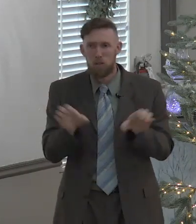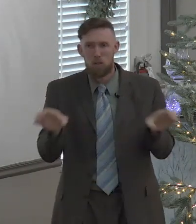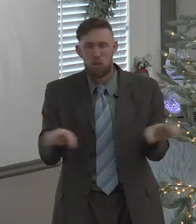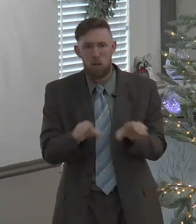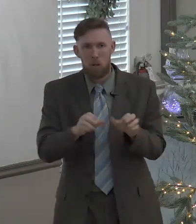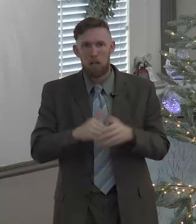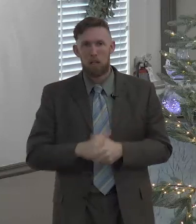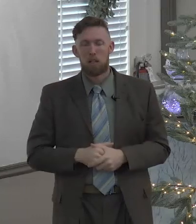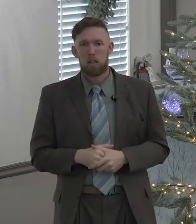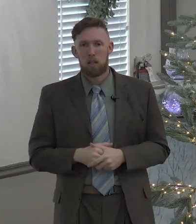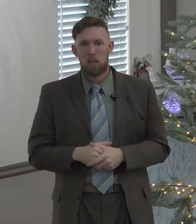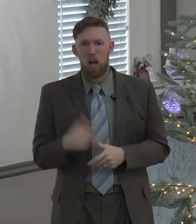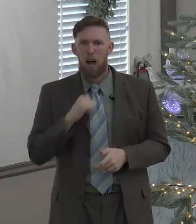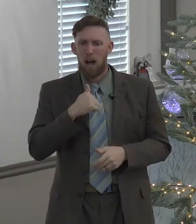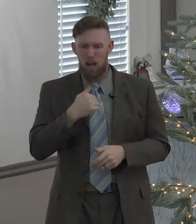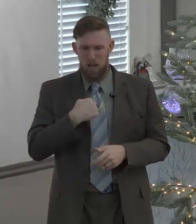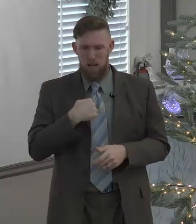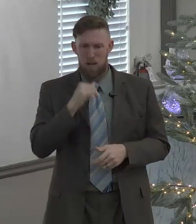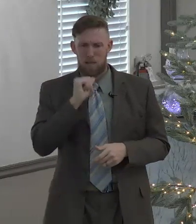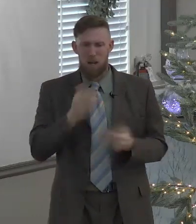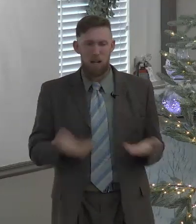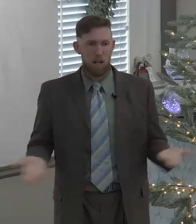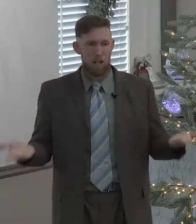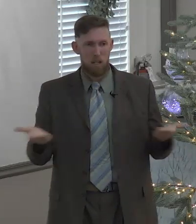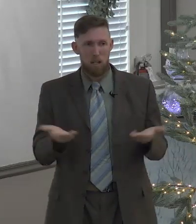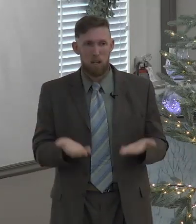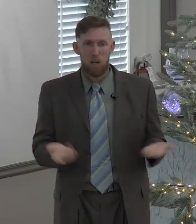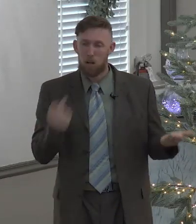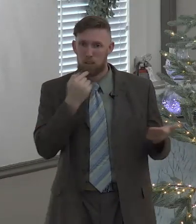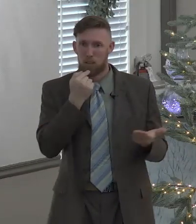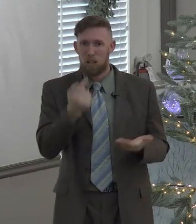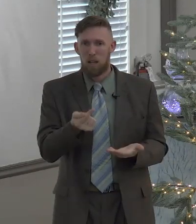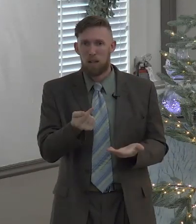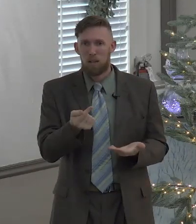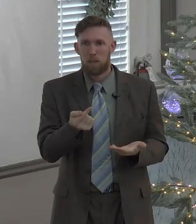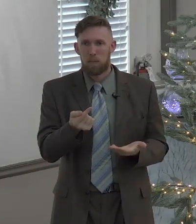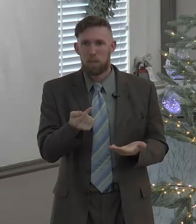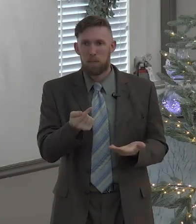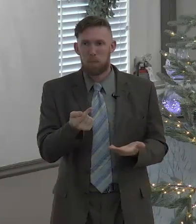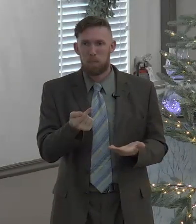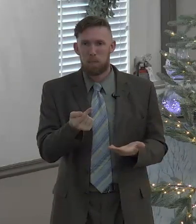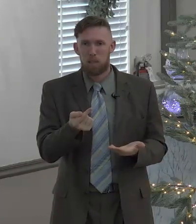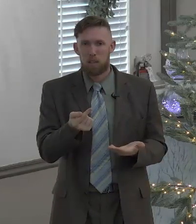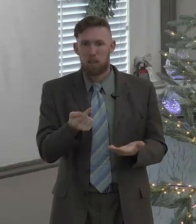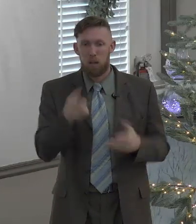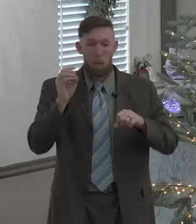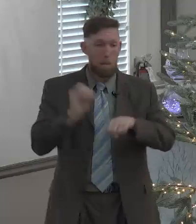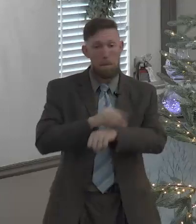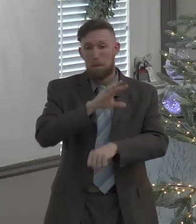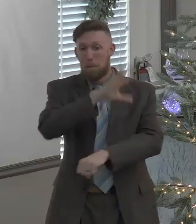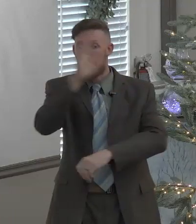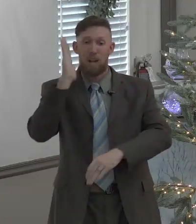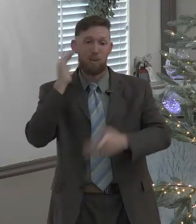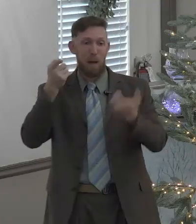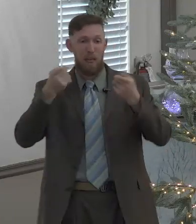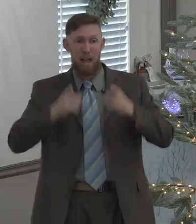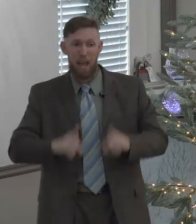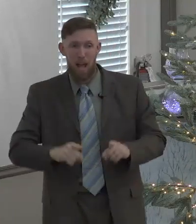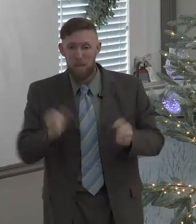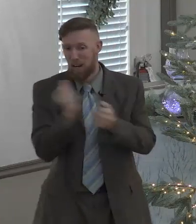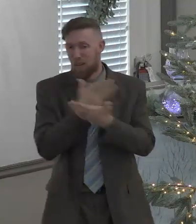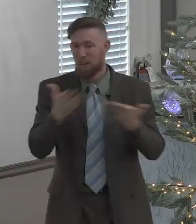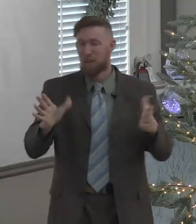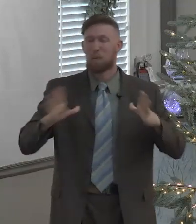We can't see what God's doing behind the scenes. We don't know what God's doing. I'm not up here, I'm not up here